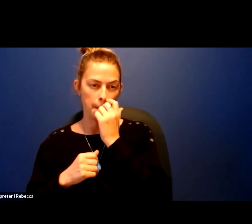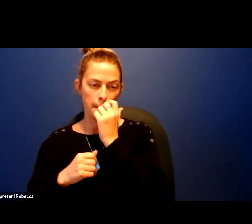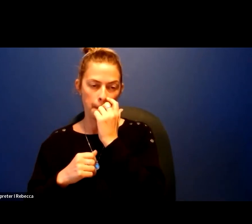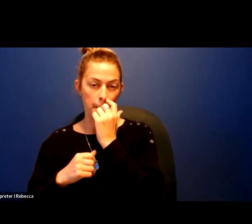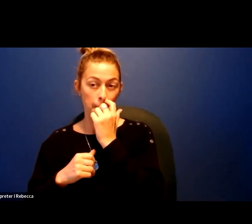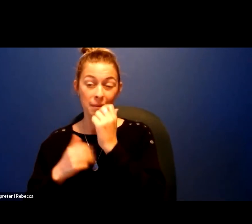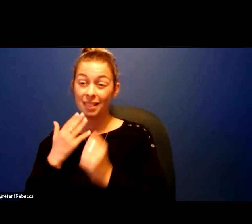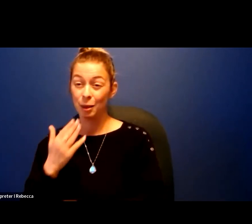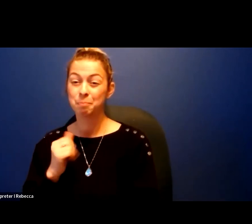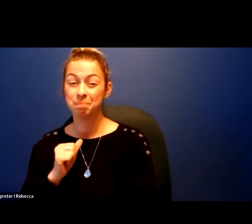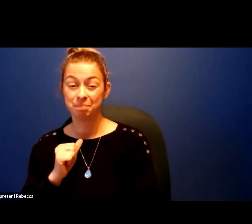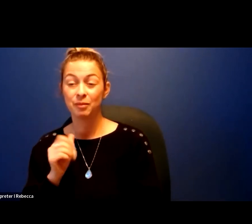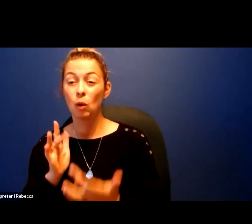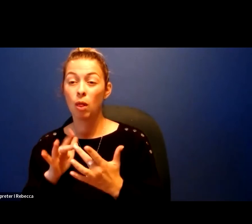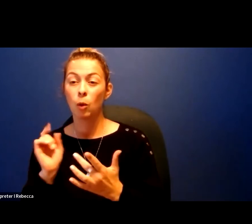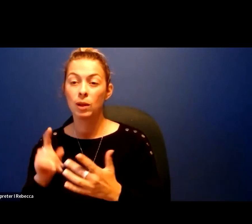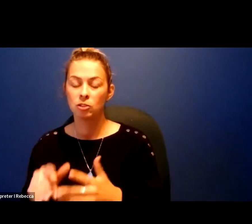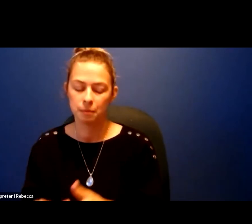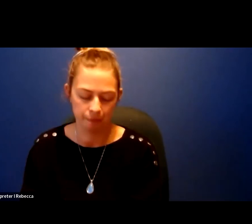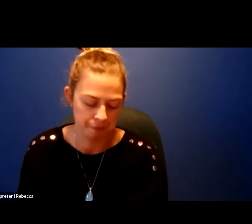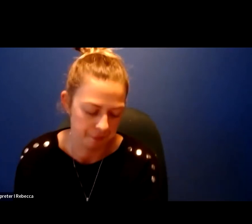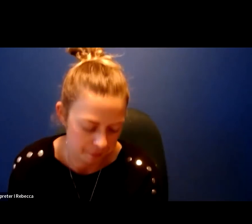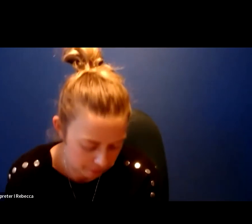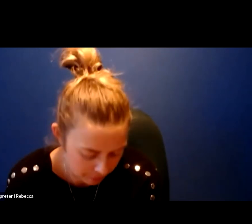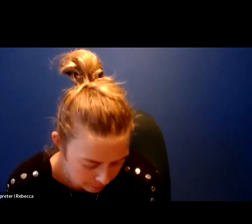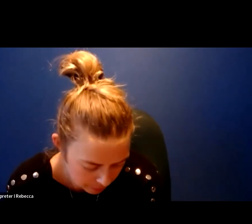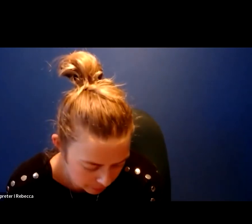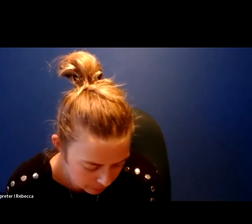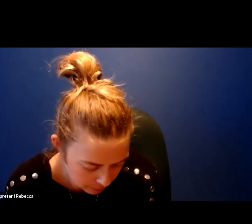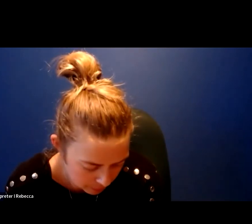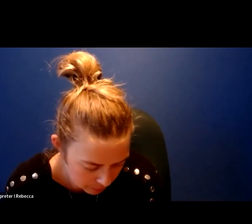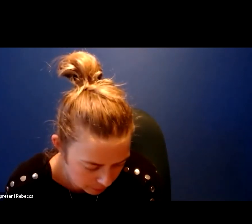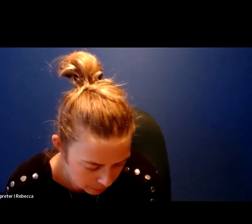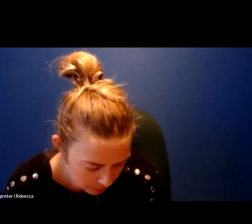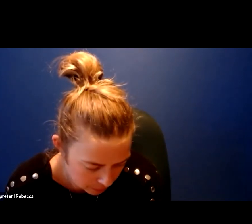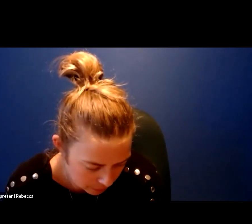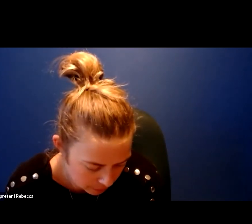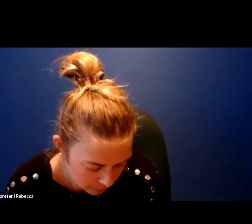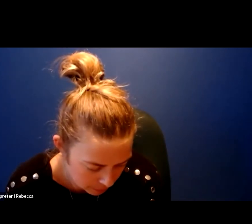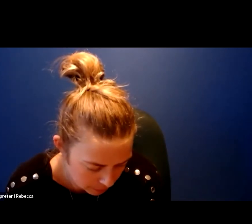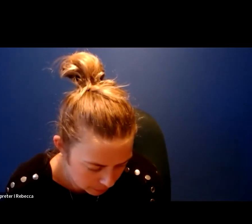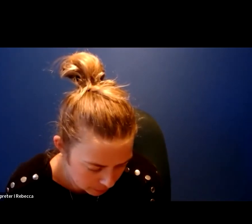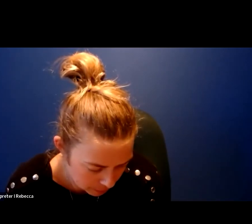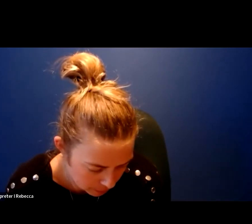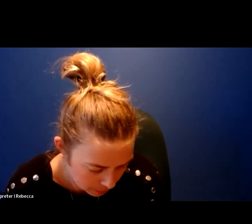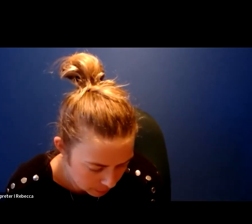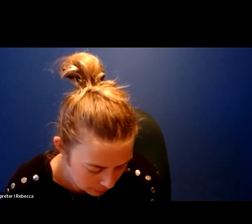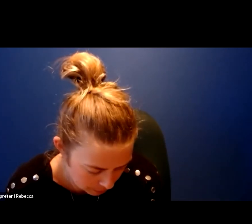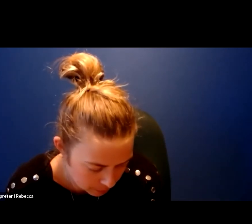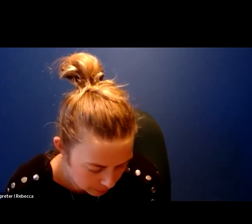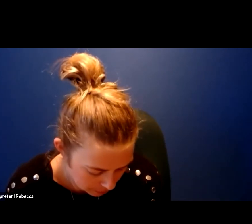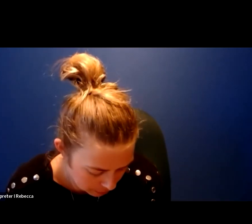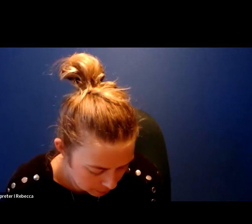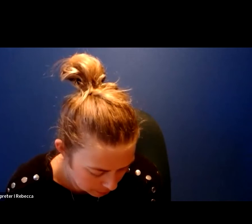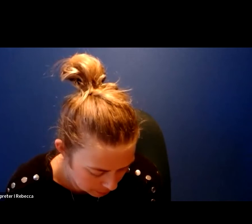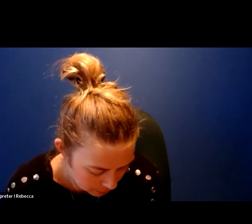Thank you. Okay, we have an online question. Is there something about this moment that's different from past challenges to